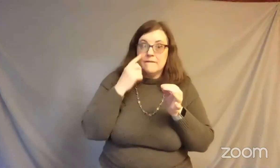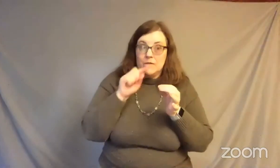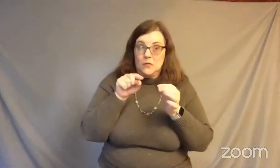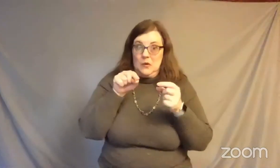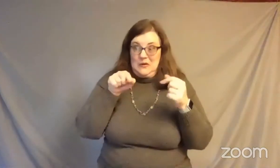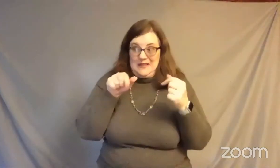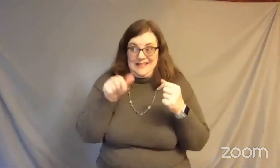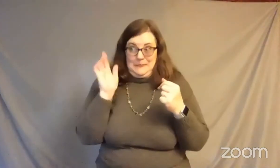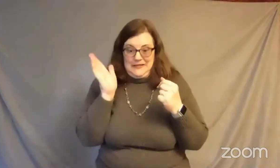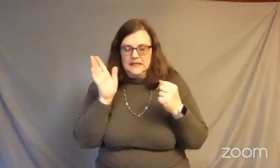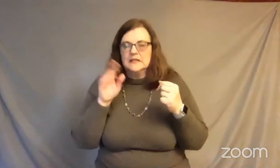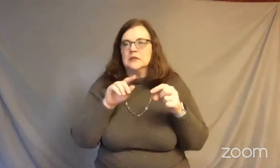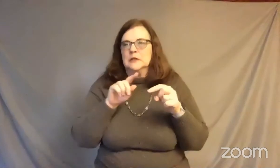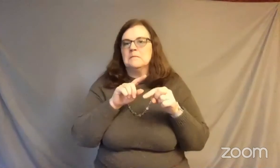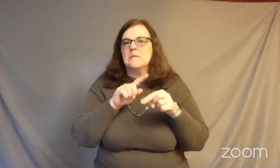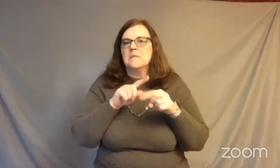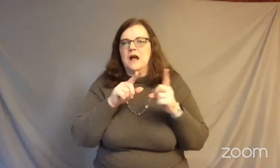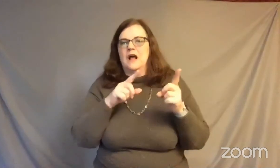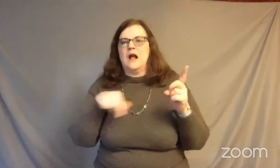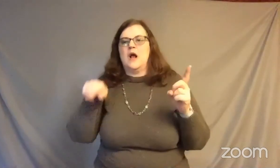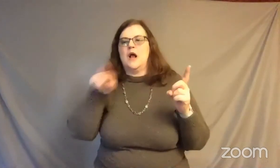another person is represented on the right side of the body,